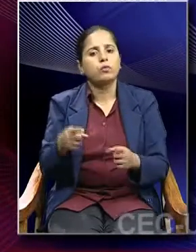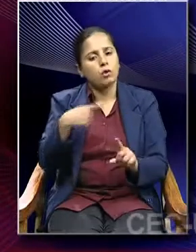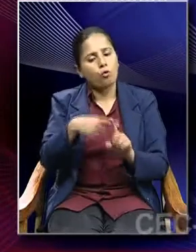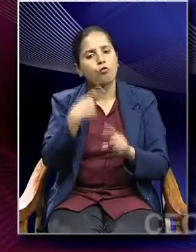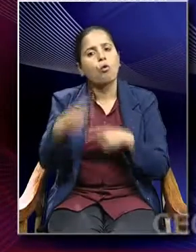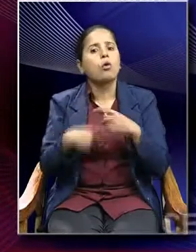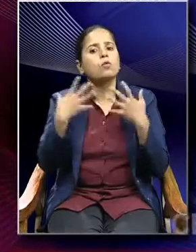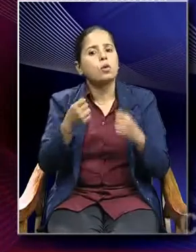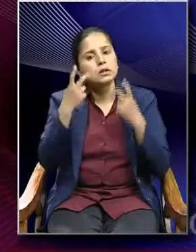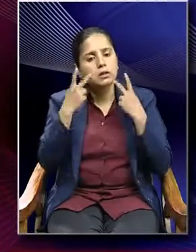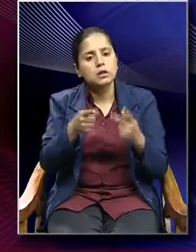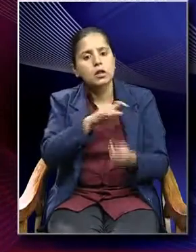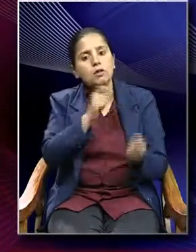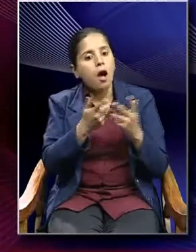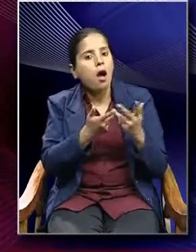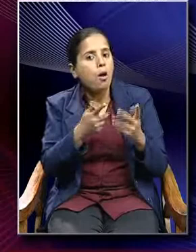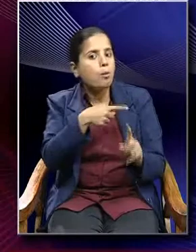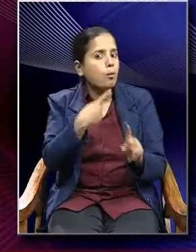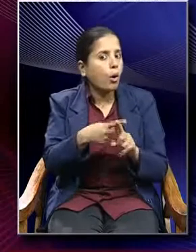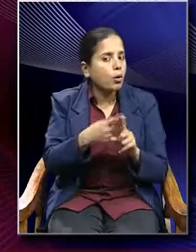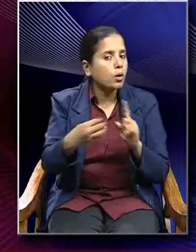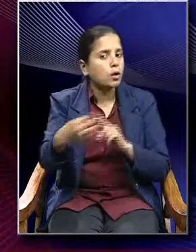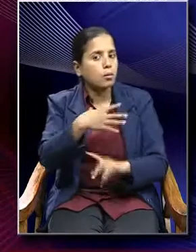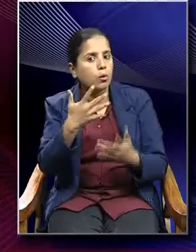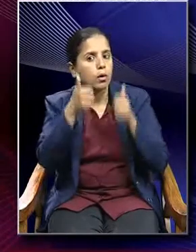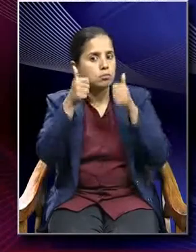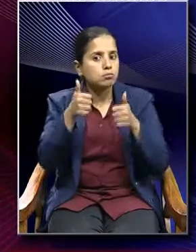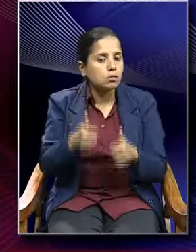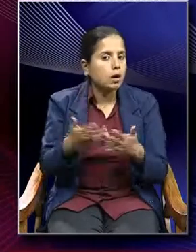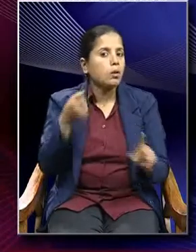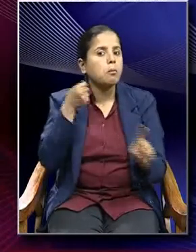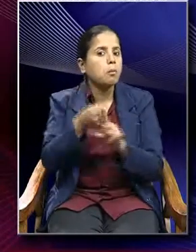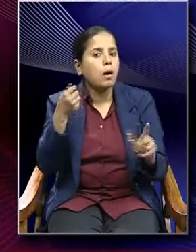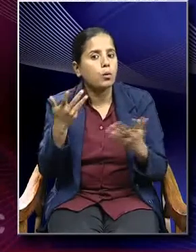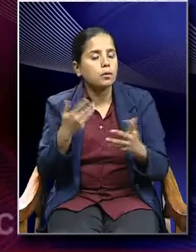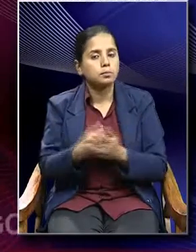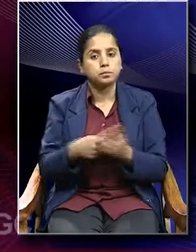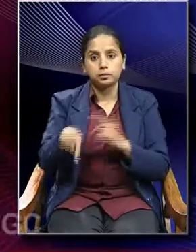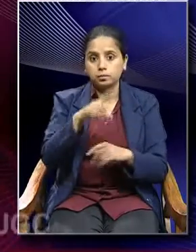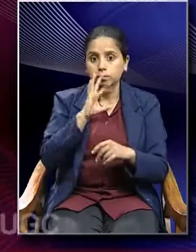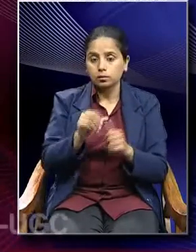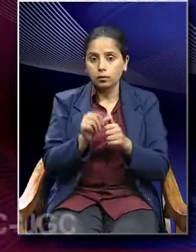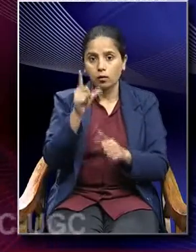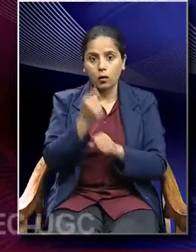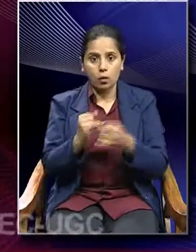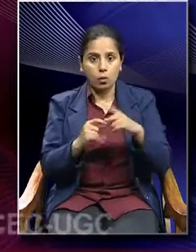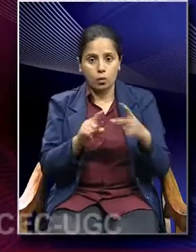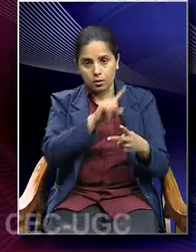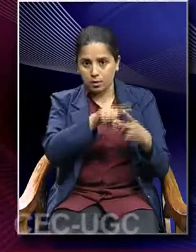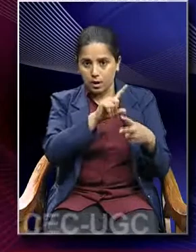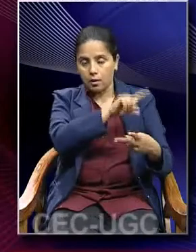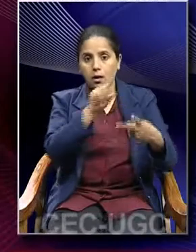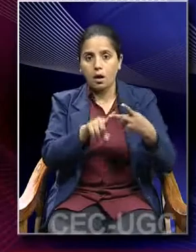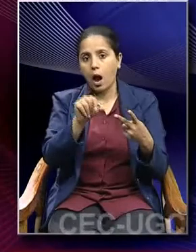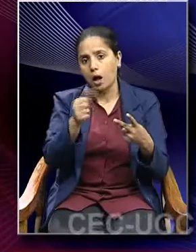side of the change, how it was kind of impacting the society. Along with Auguste Comte, we have another pioneer,